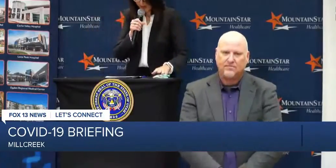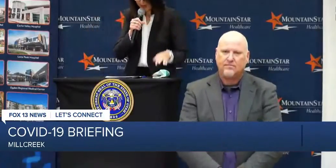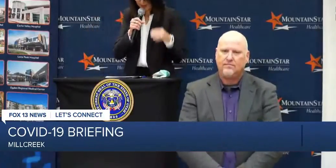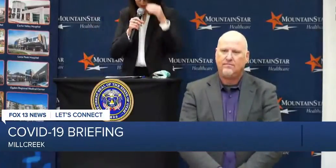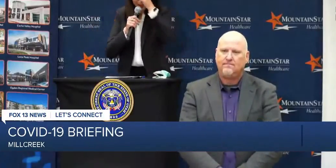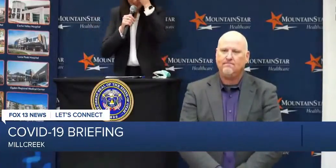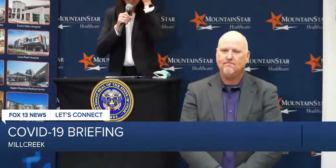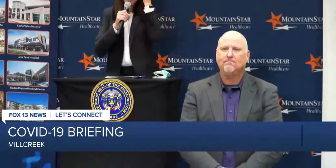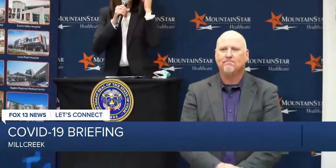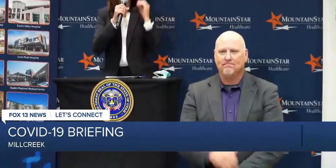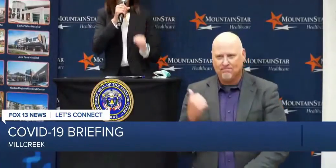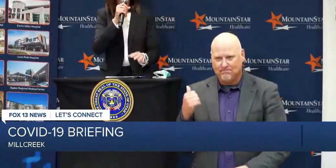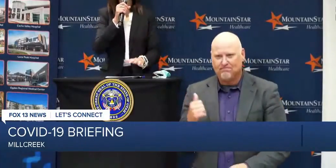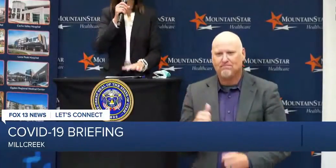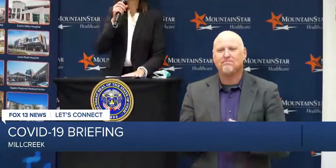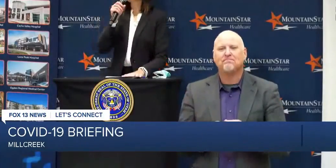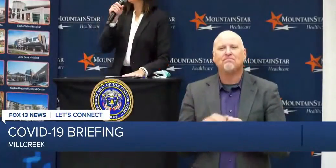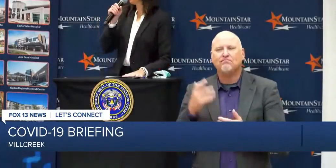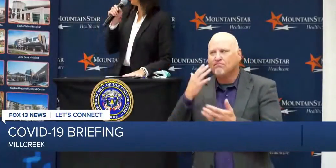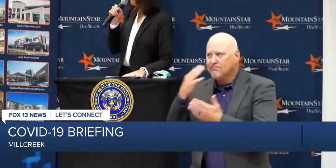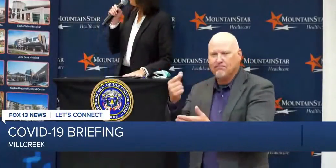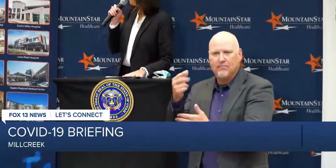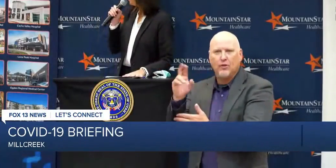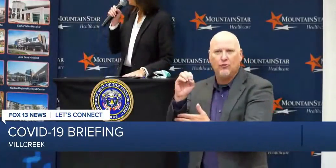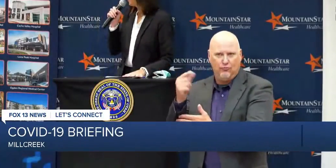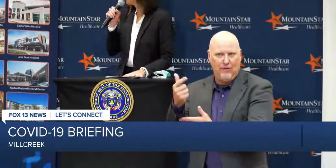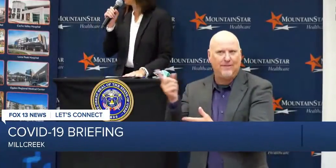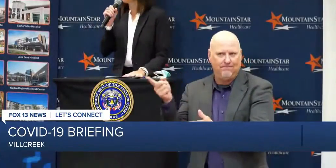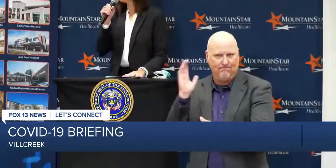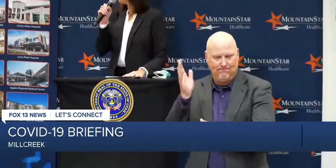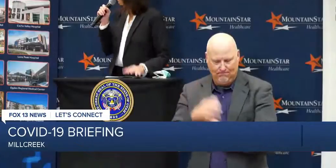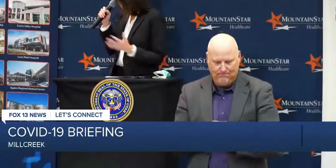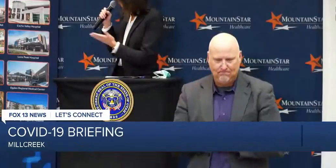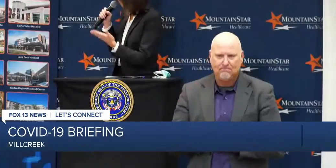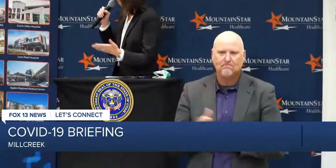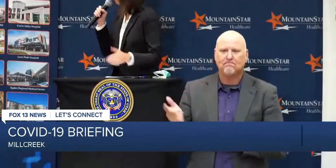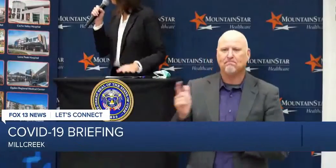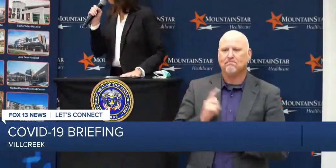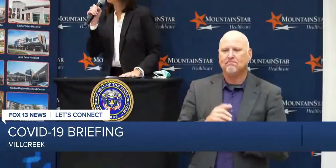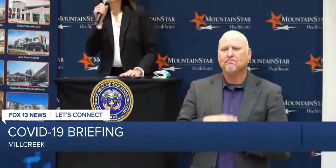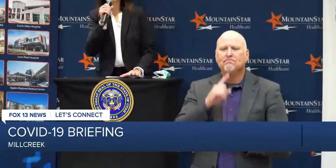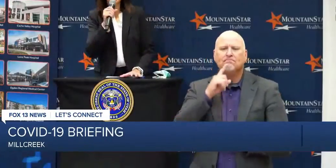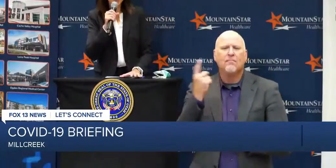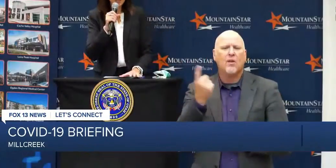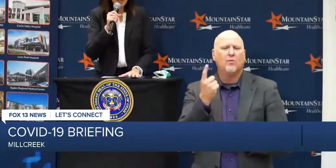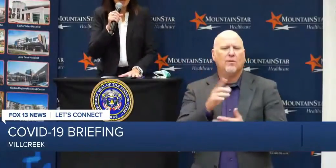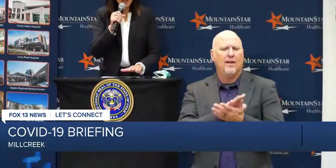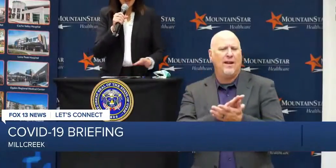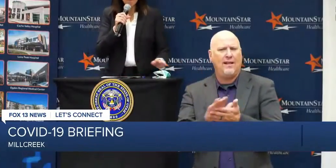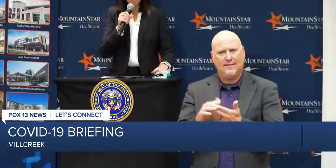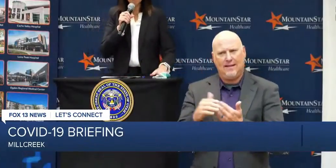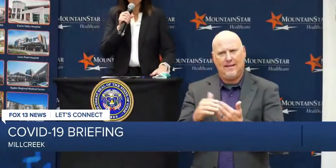Thank you, Greg. It's always good to share the stage with two former lieutenant